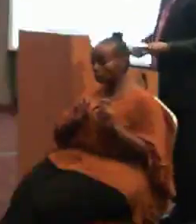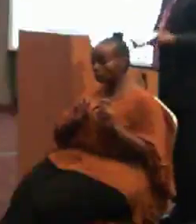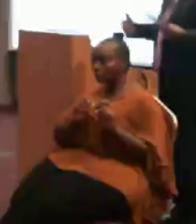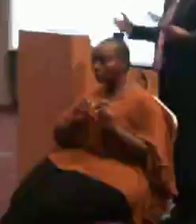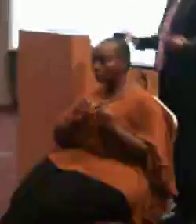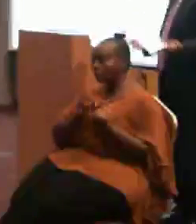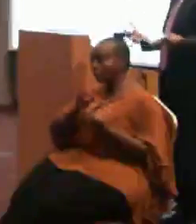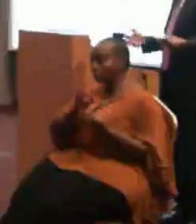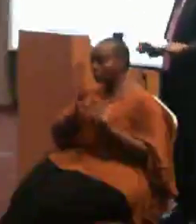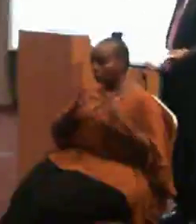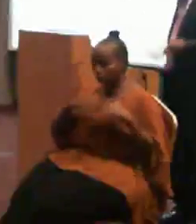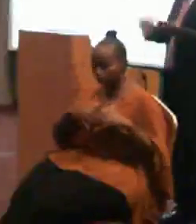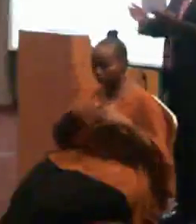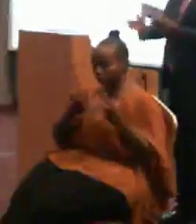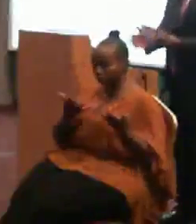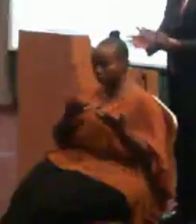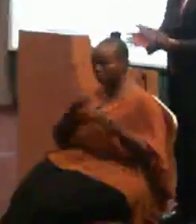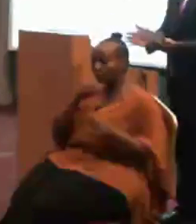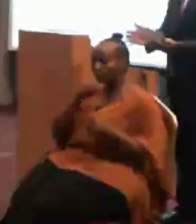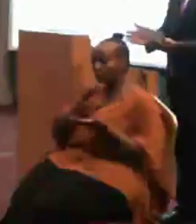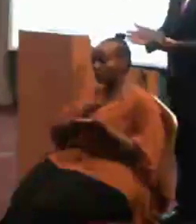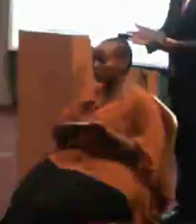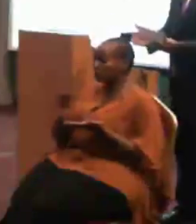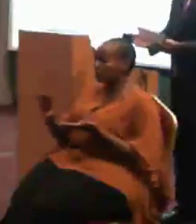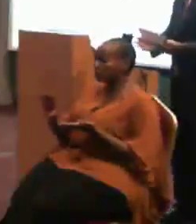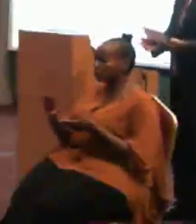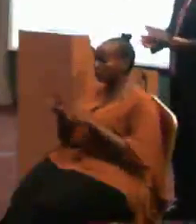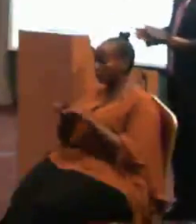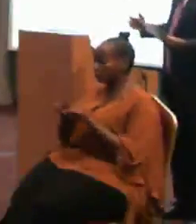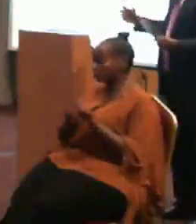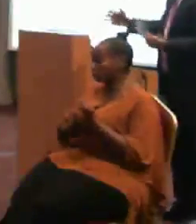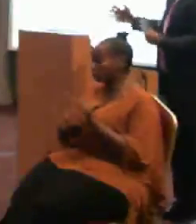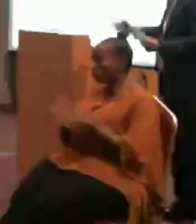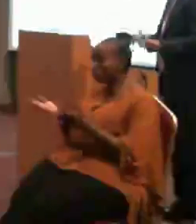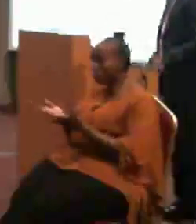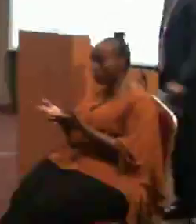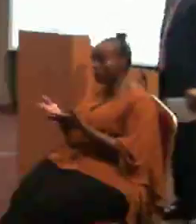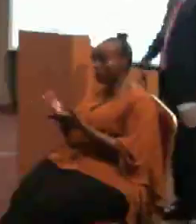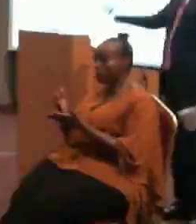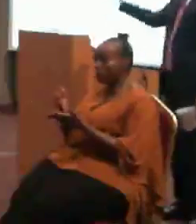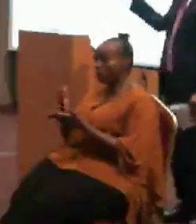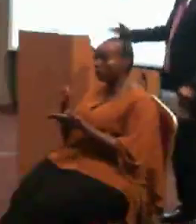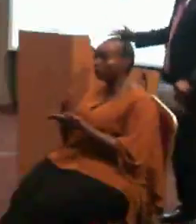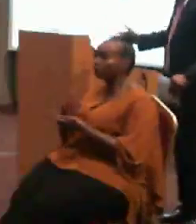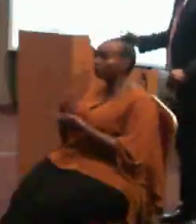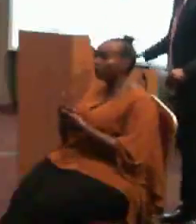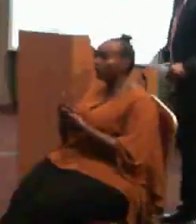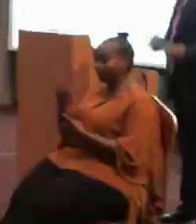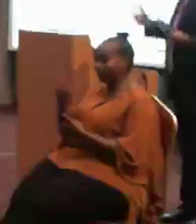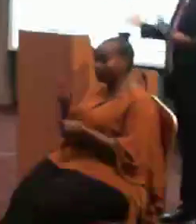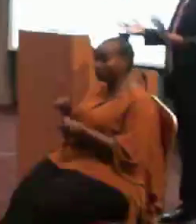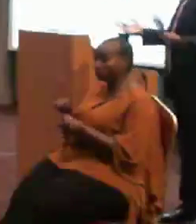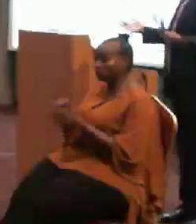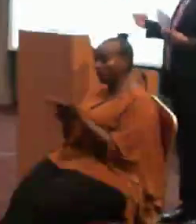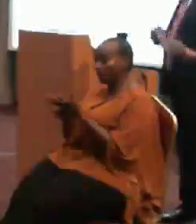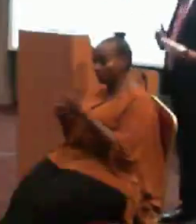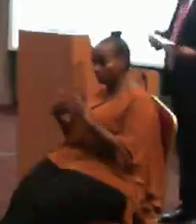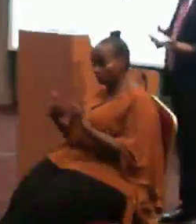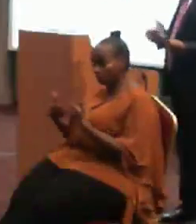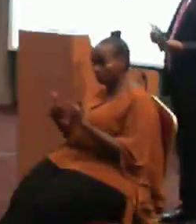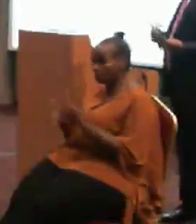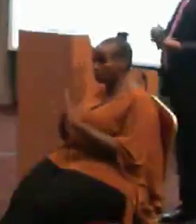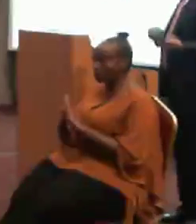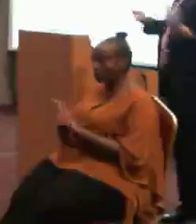revenue of Eskom or the cash that we have would have to serve as the Section 7 debt, and all the other lenders would have to queue up and go either to